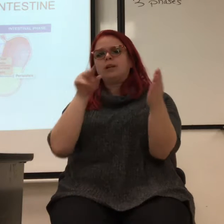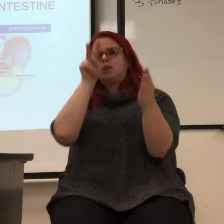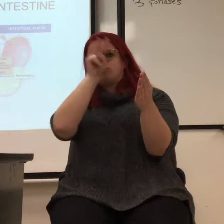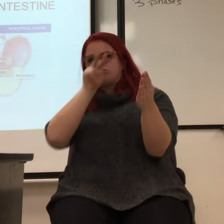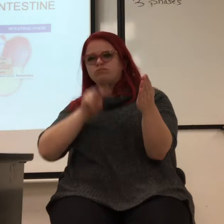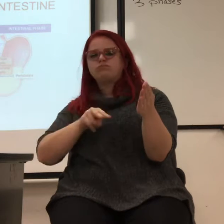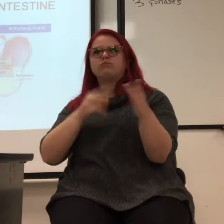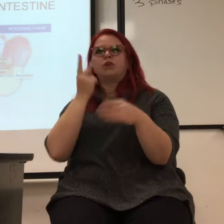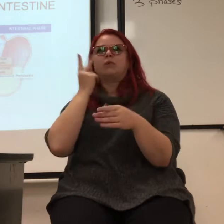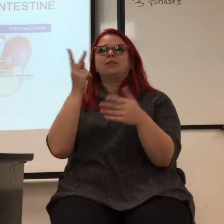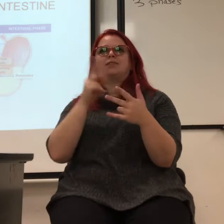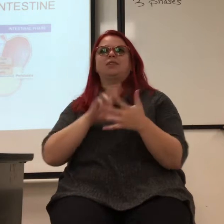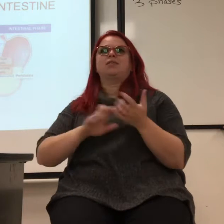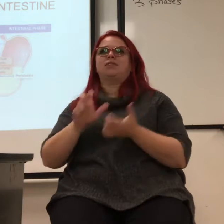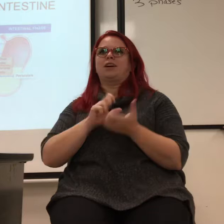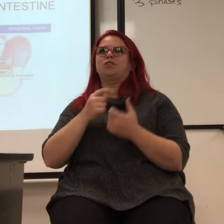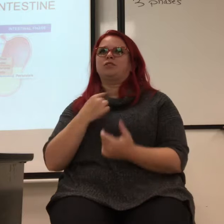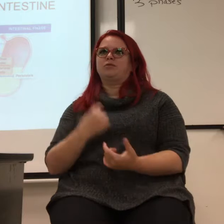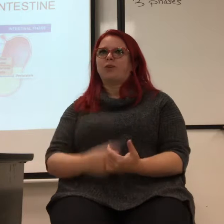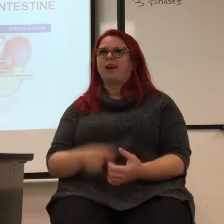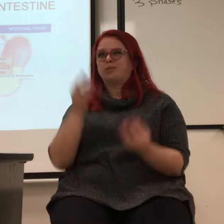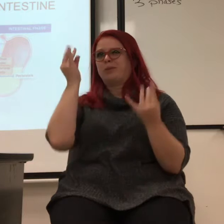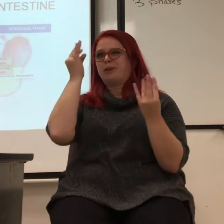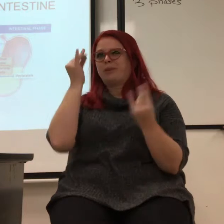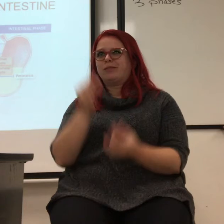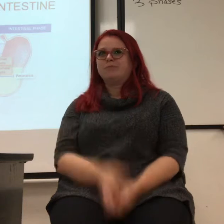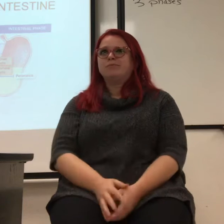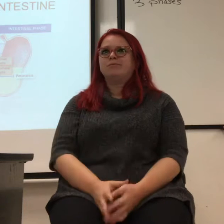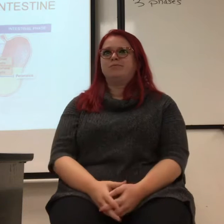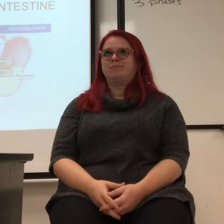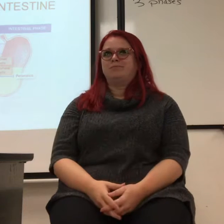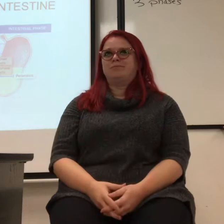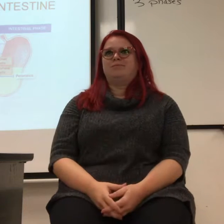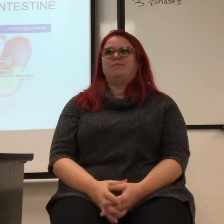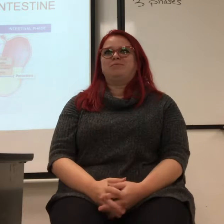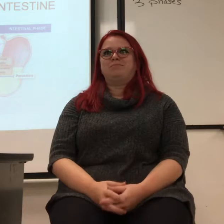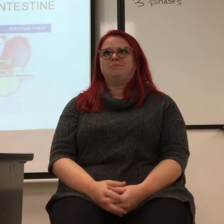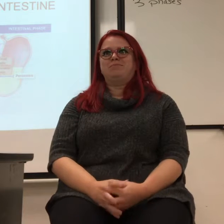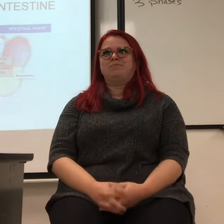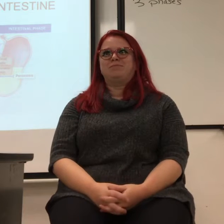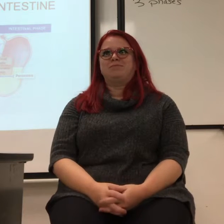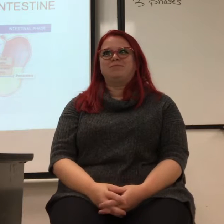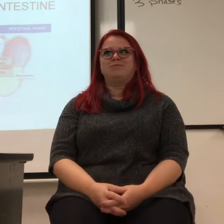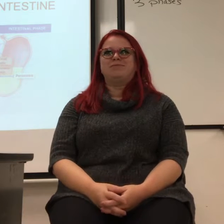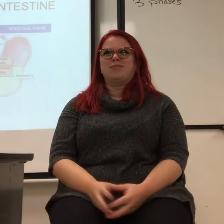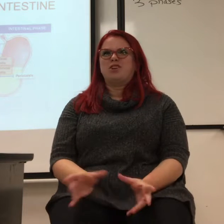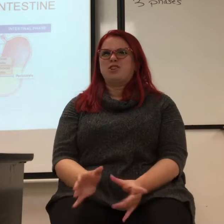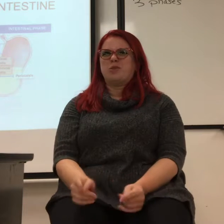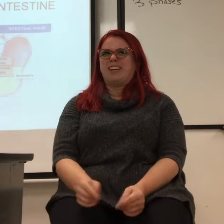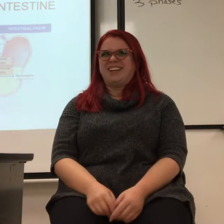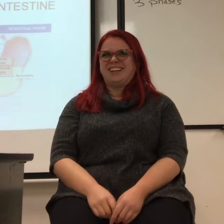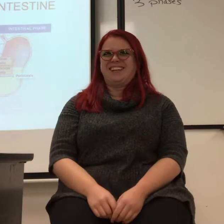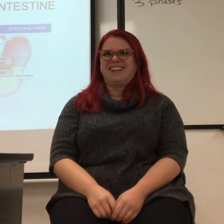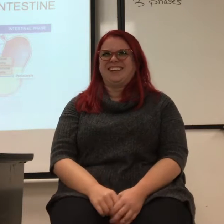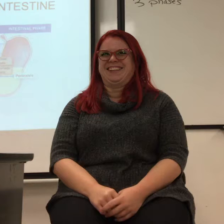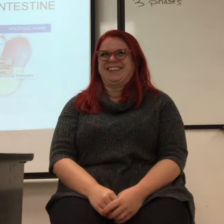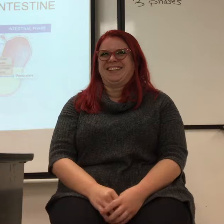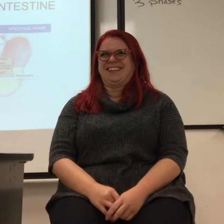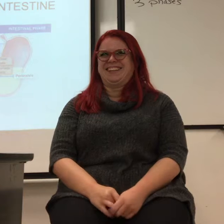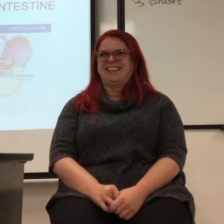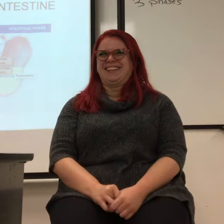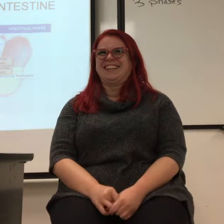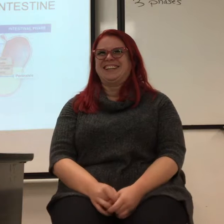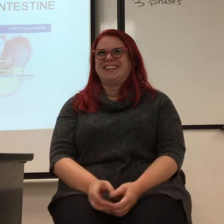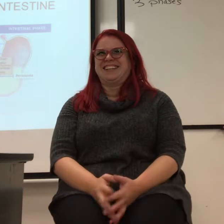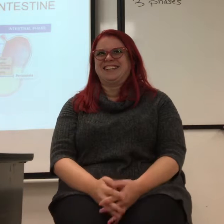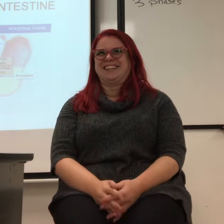to see the digestive tract and other things, so think about that. All right, well, we're going to talk about